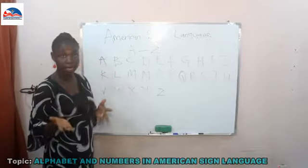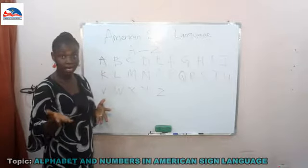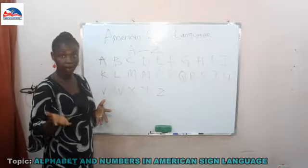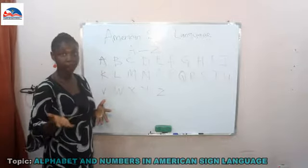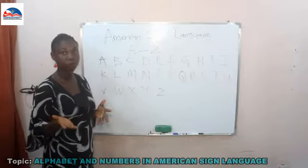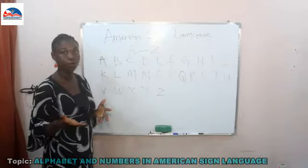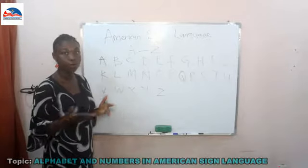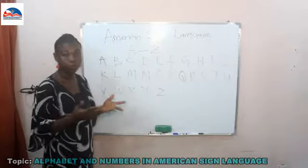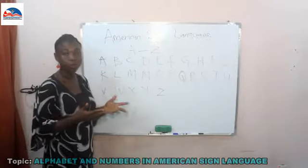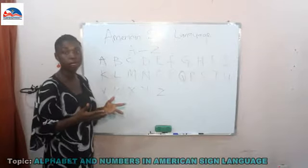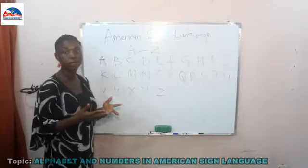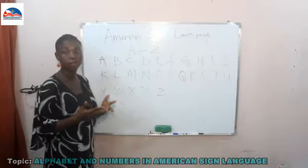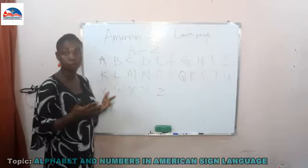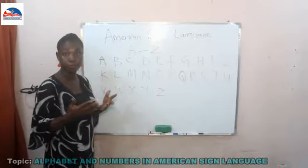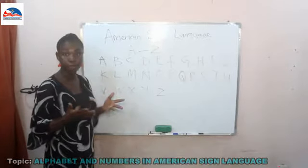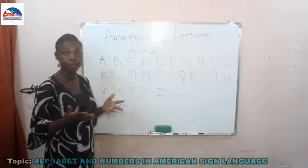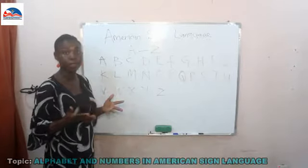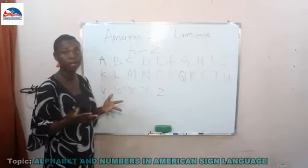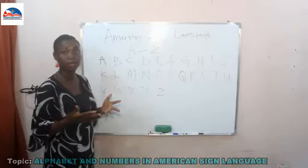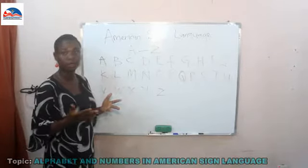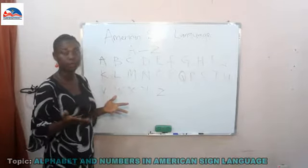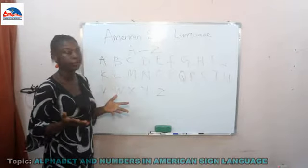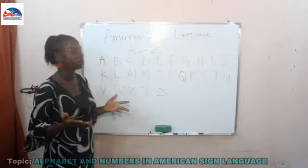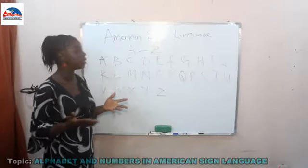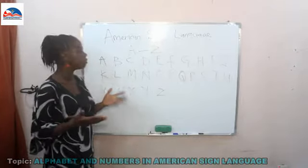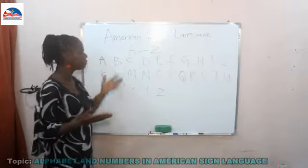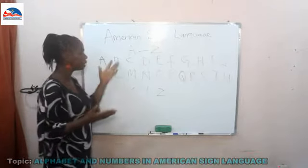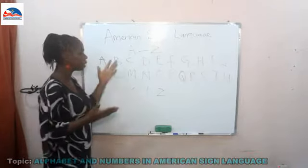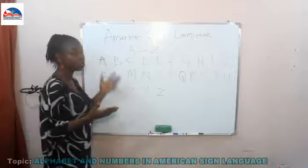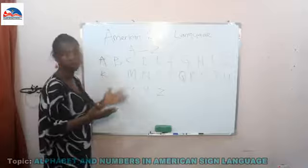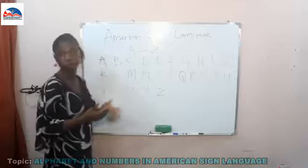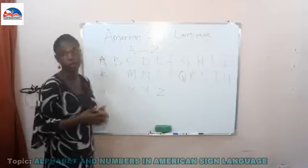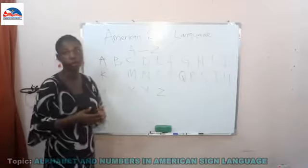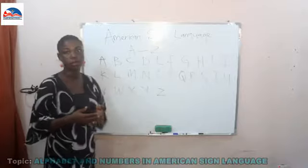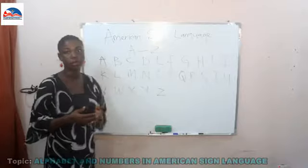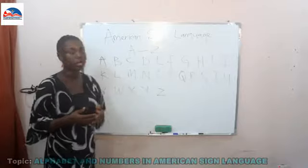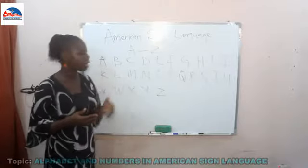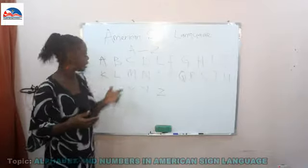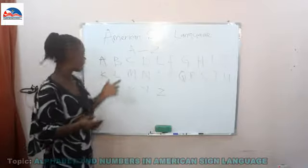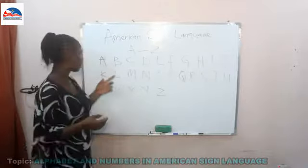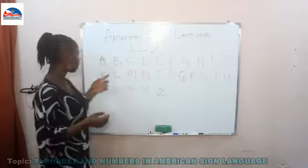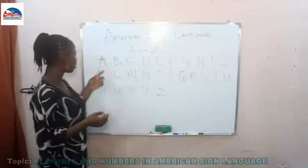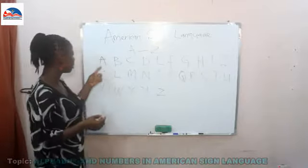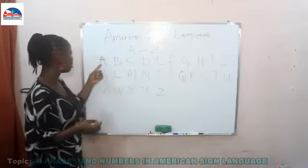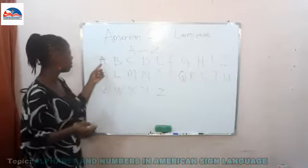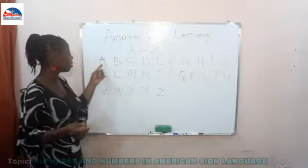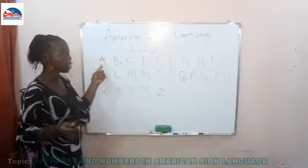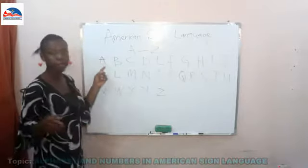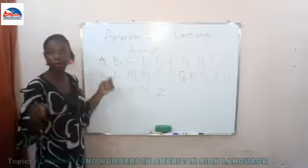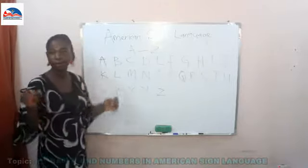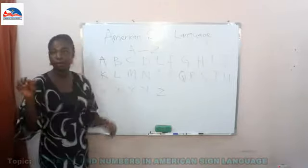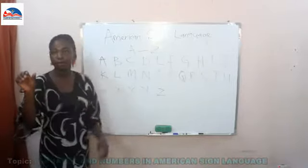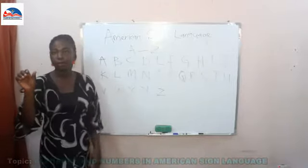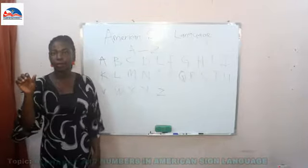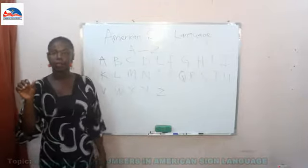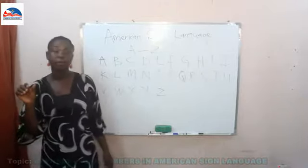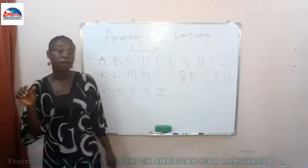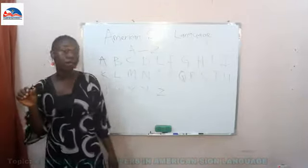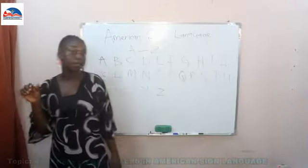like you, you have to learn the basic alphabet, and which is A to Z. Let's start. This is A. But in